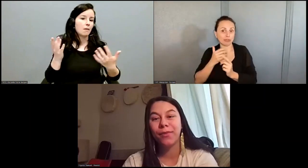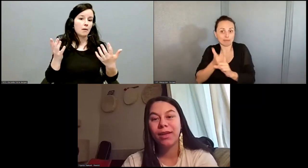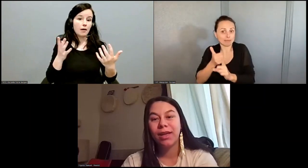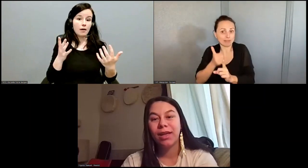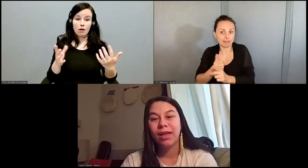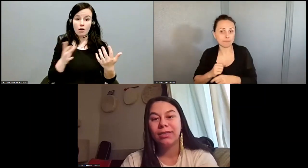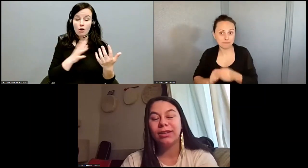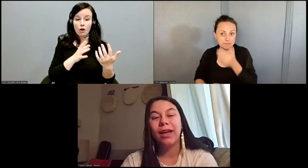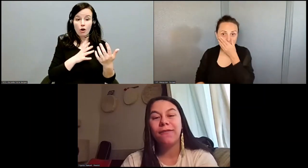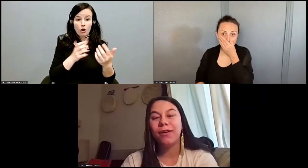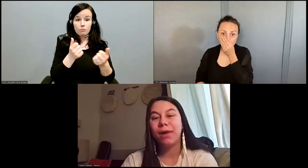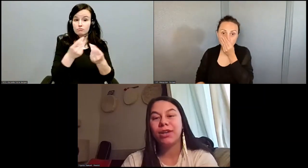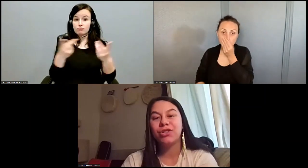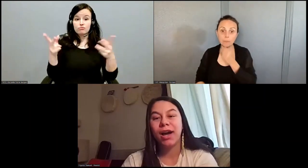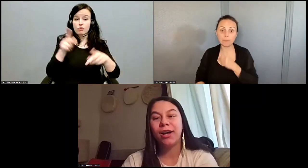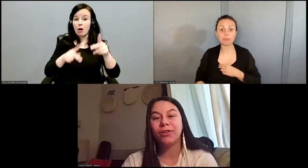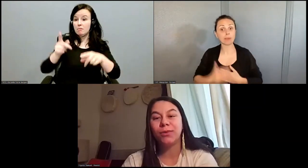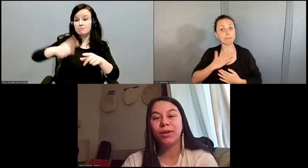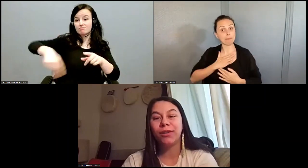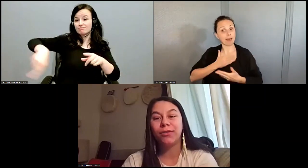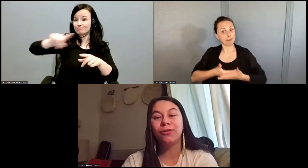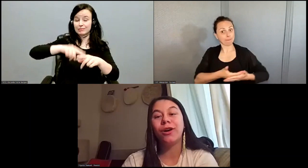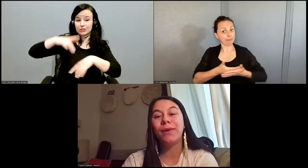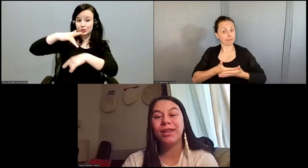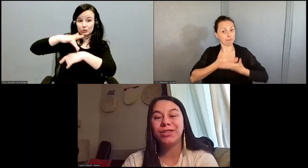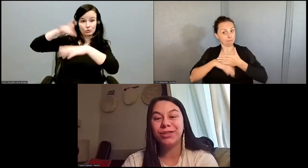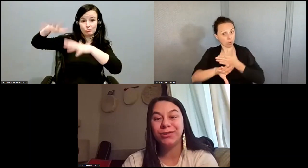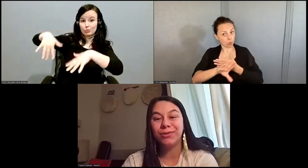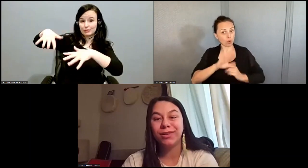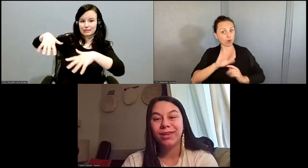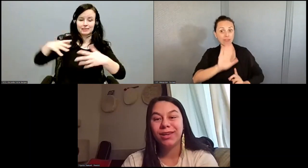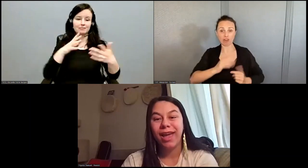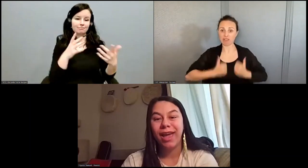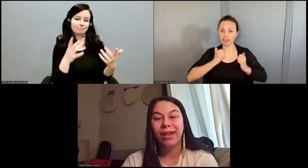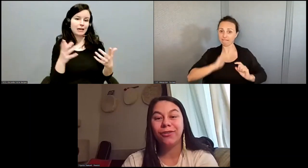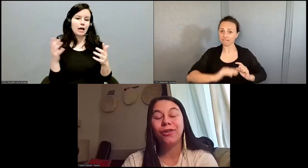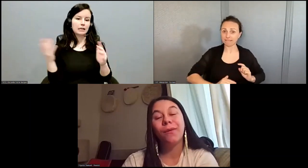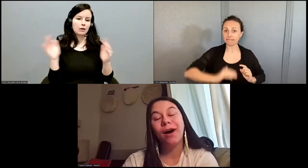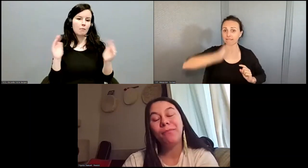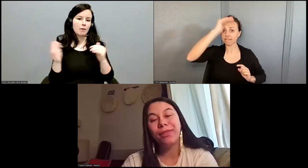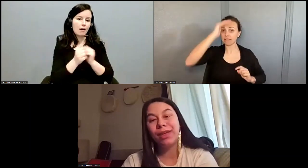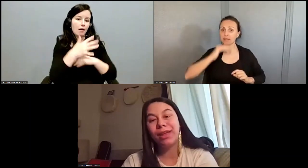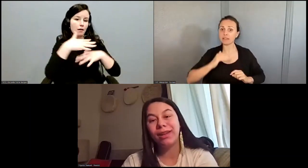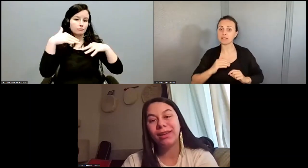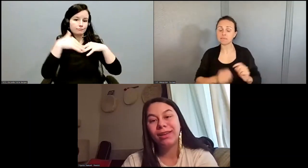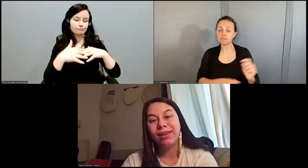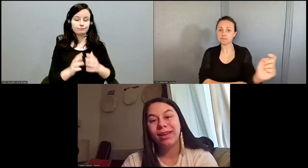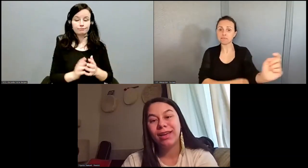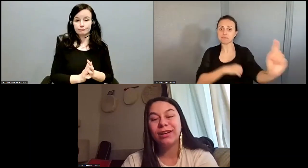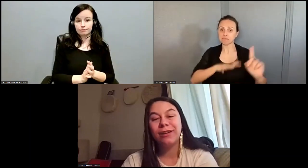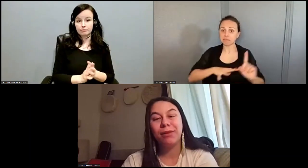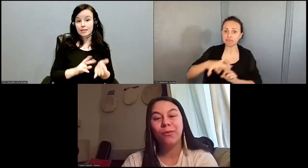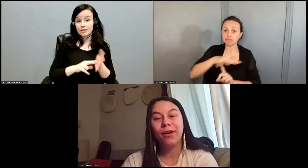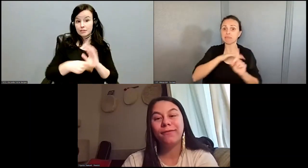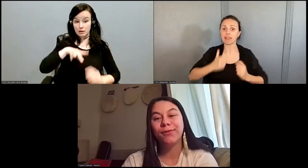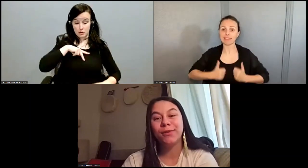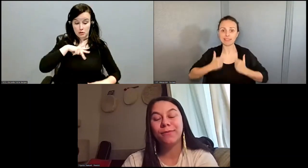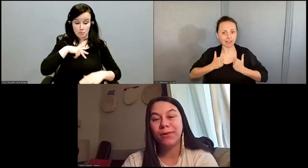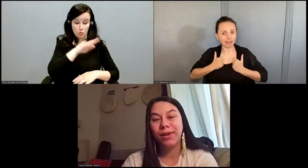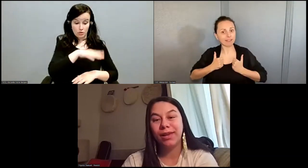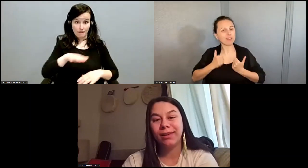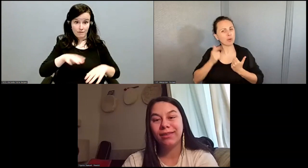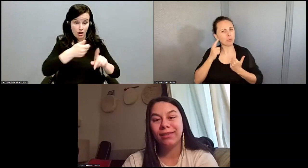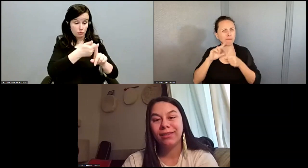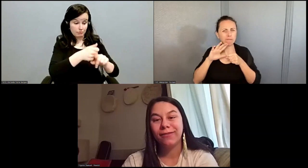before. The life that my child will grow into and grow up within is going to be one filled